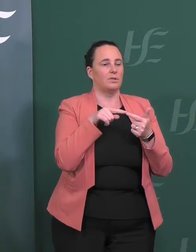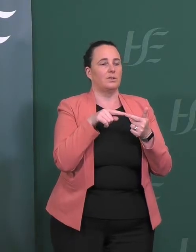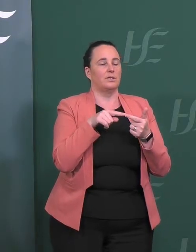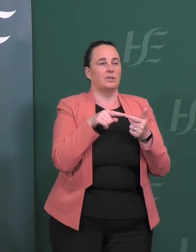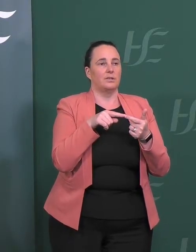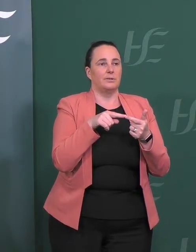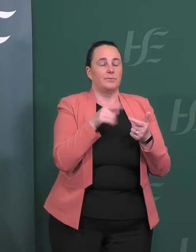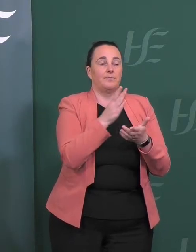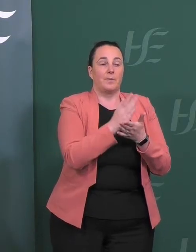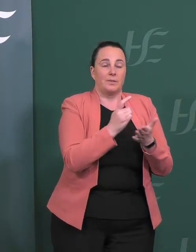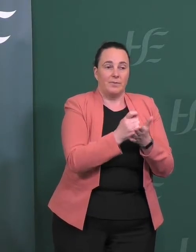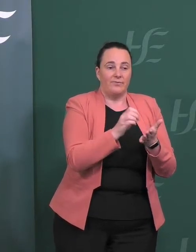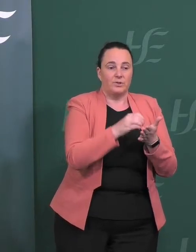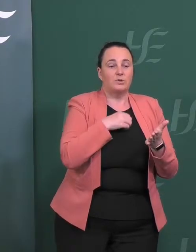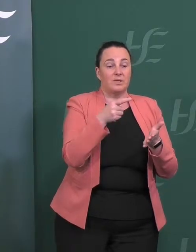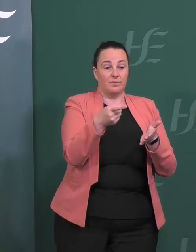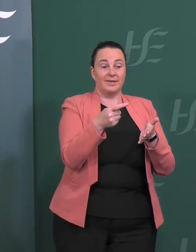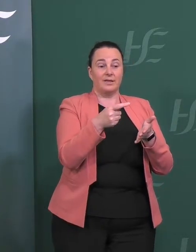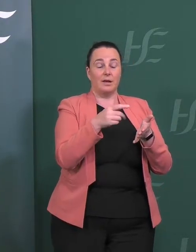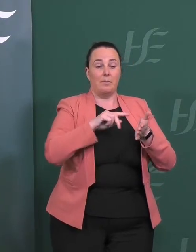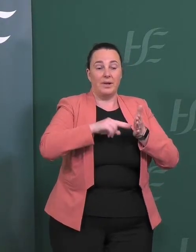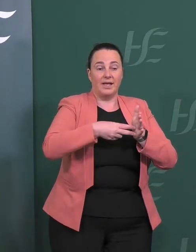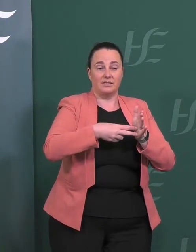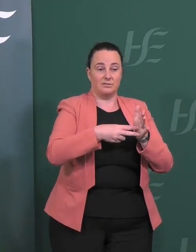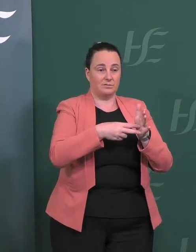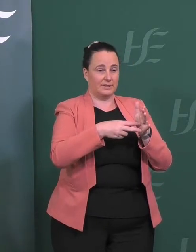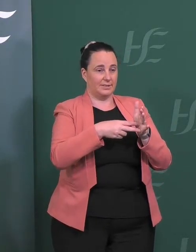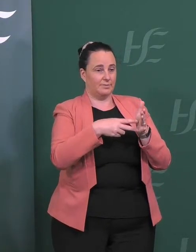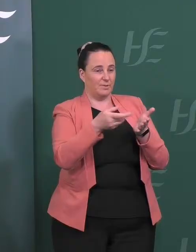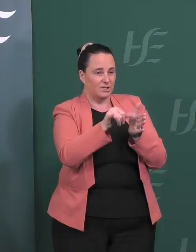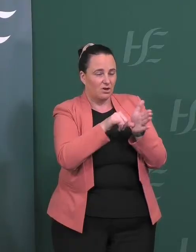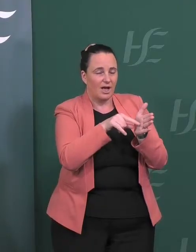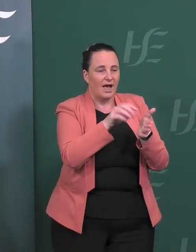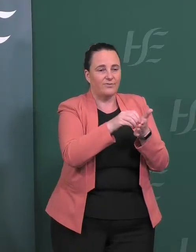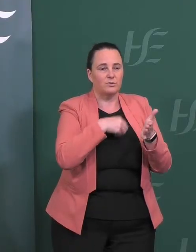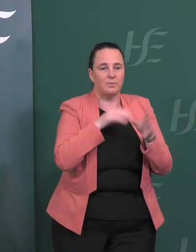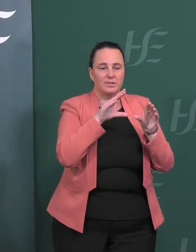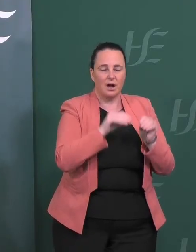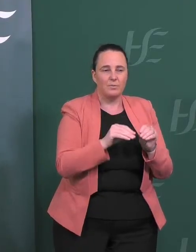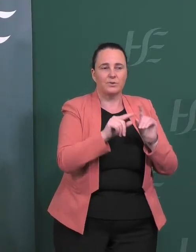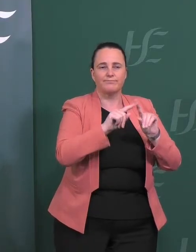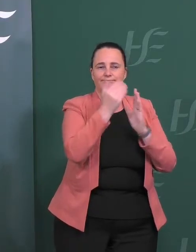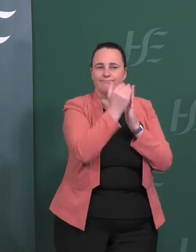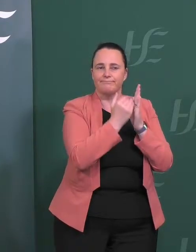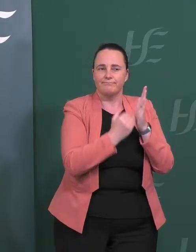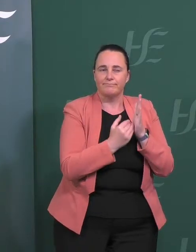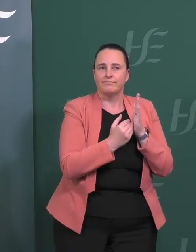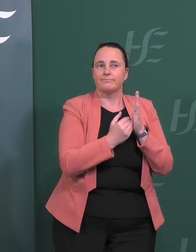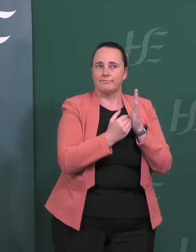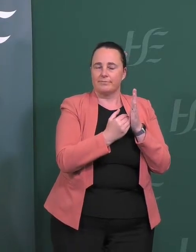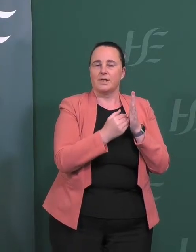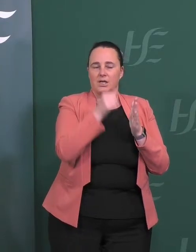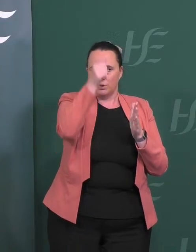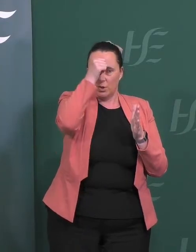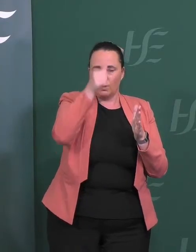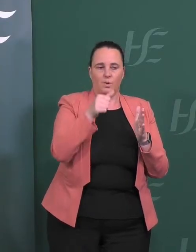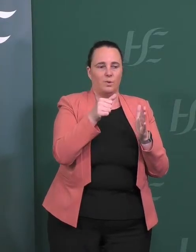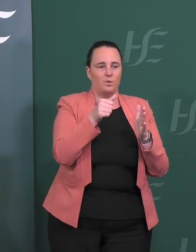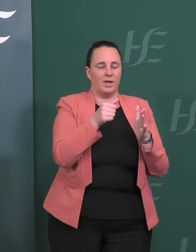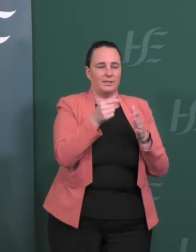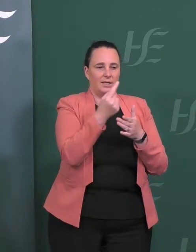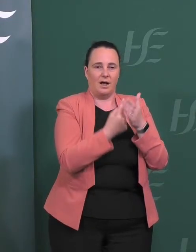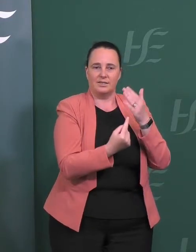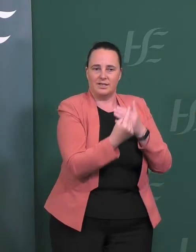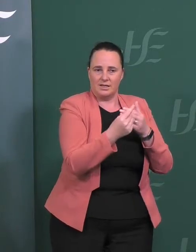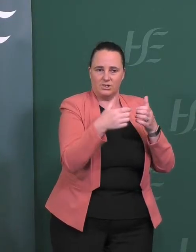back and sometimes unplanned or elective care, and many other impacts. Isolation capacity, as you all know, is limited